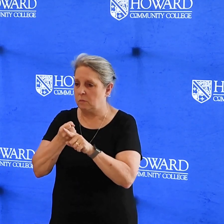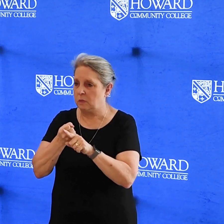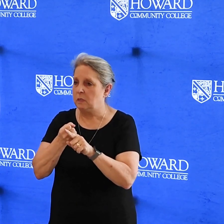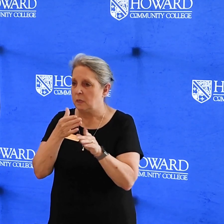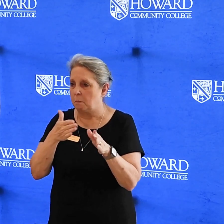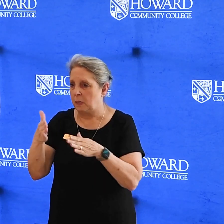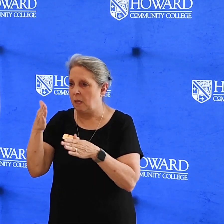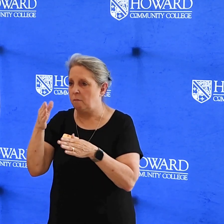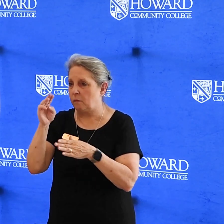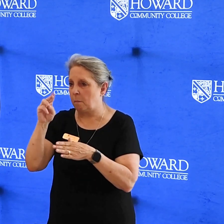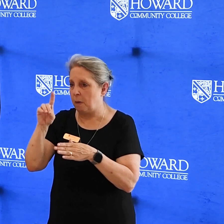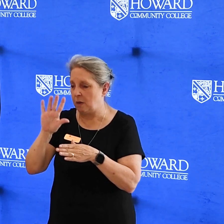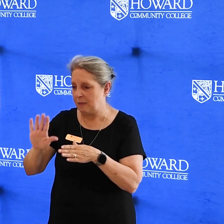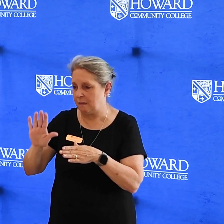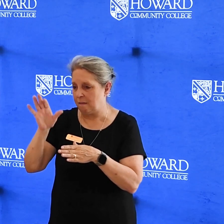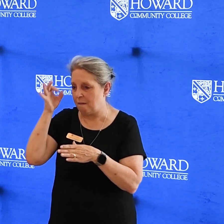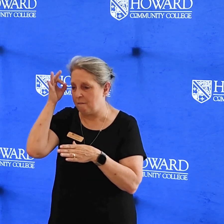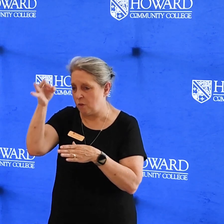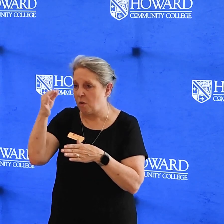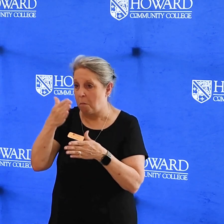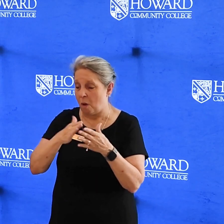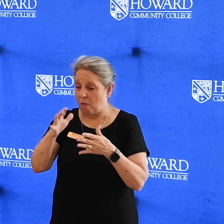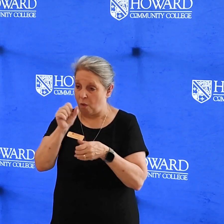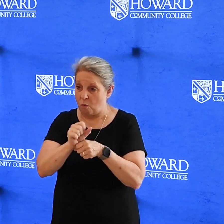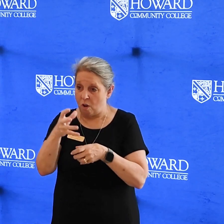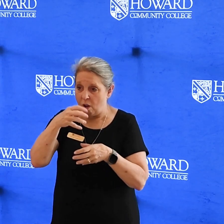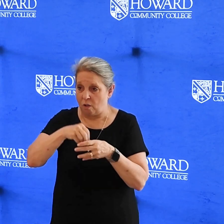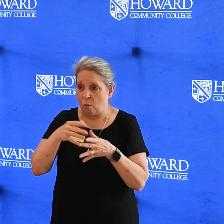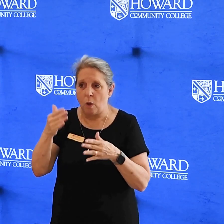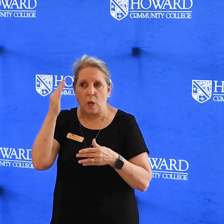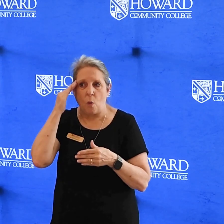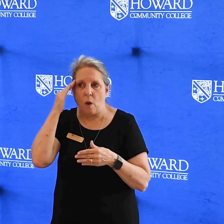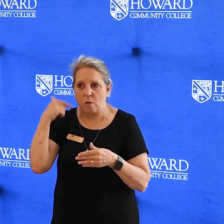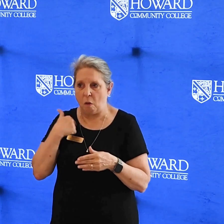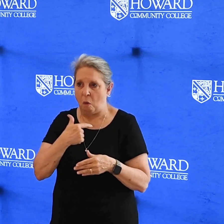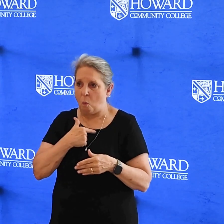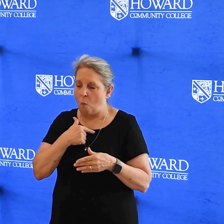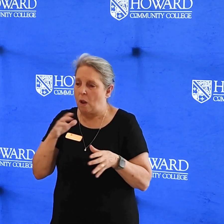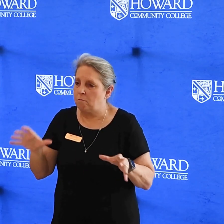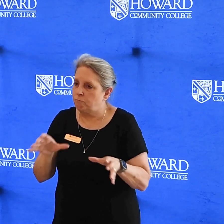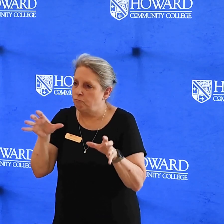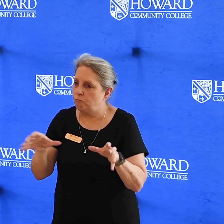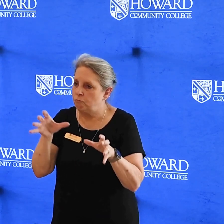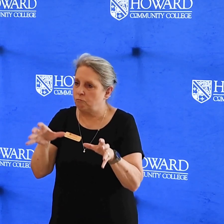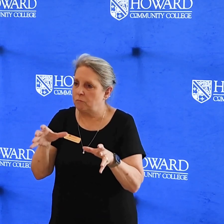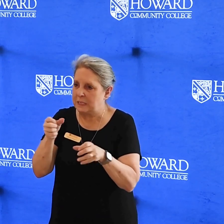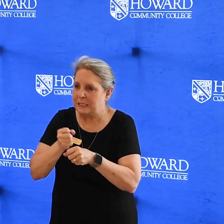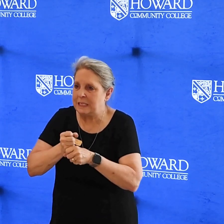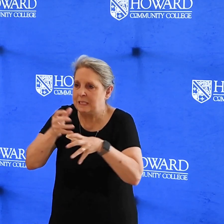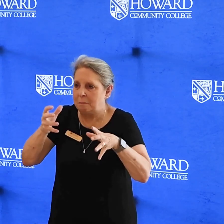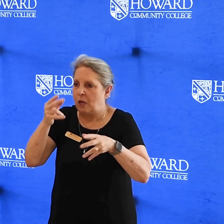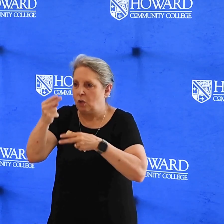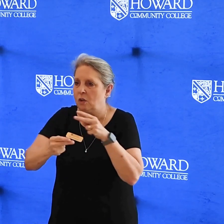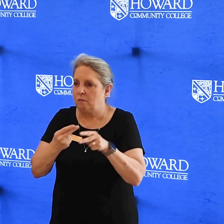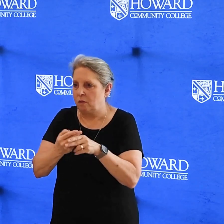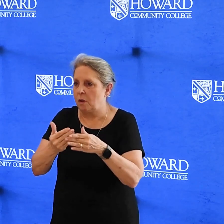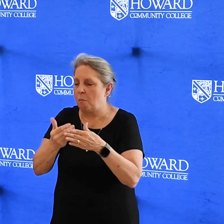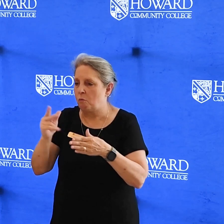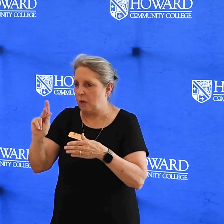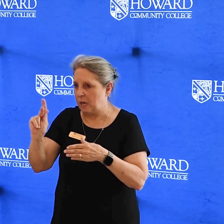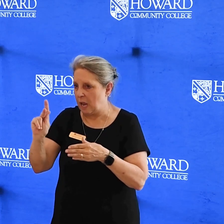for Maryland's future. Part of their work includes awareness that we aggressively expand universal